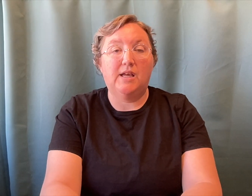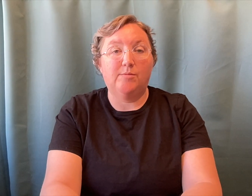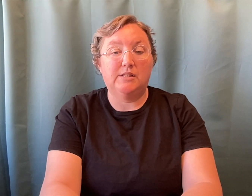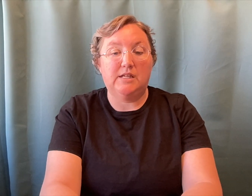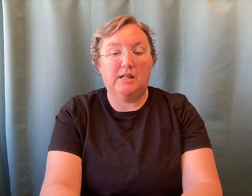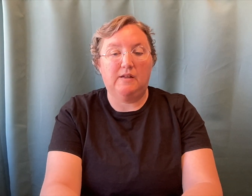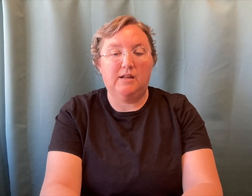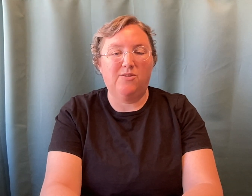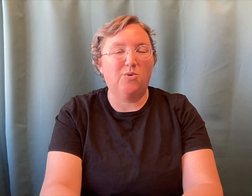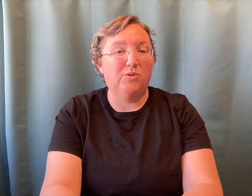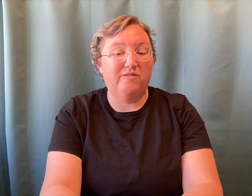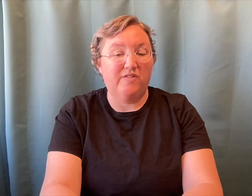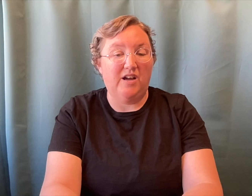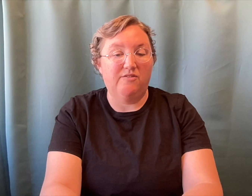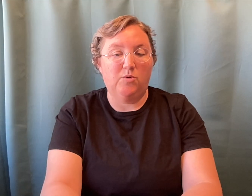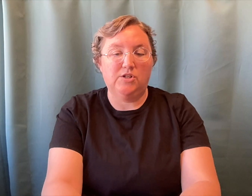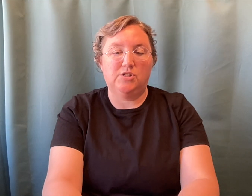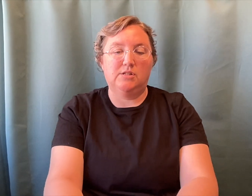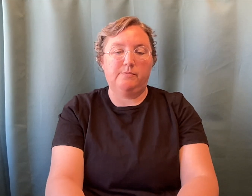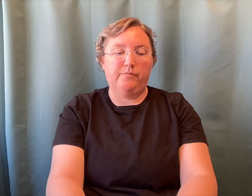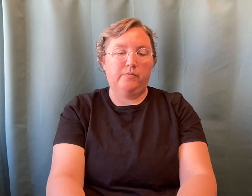able to take that now. There are only 5 questions.